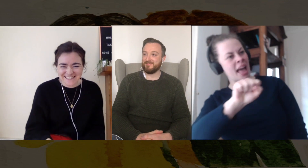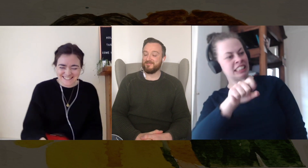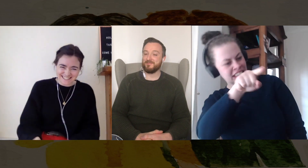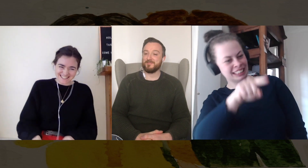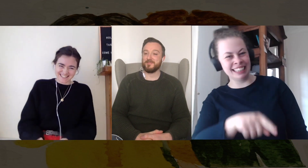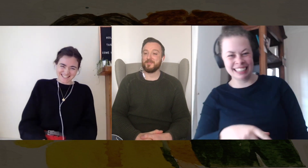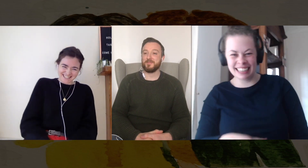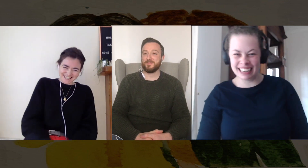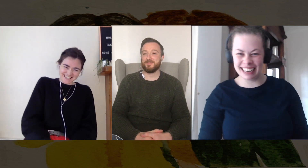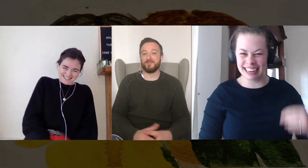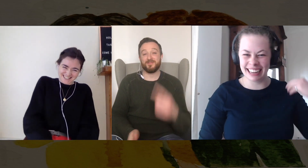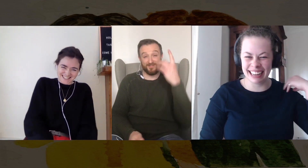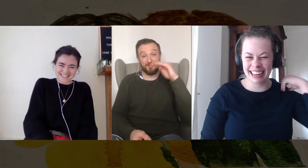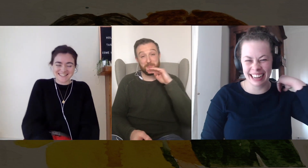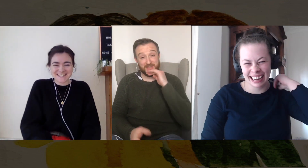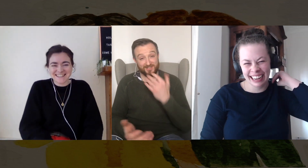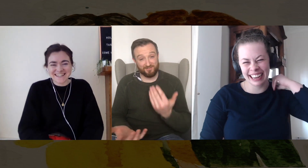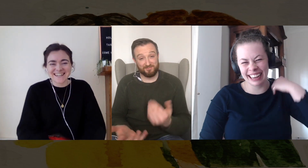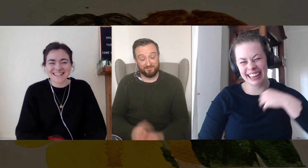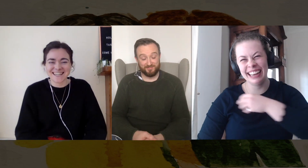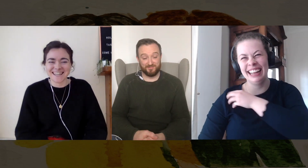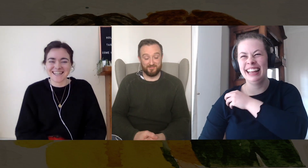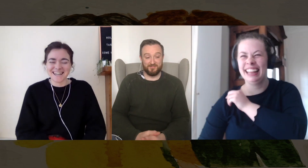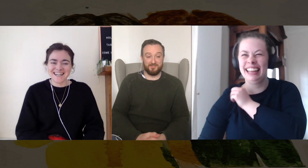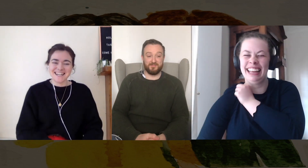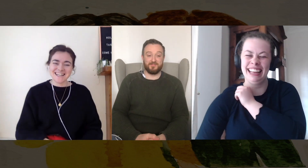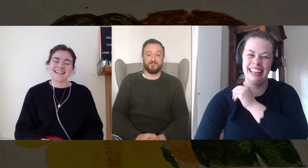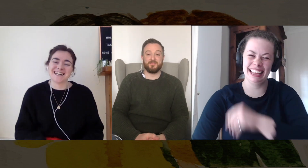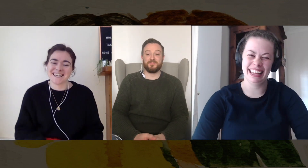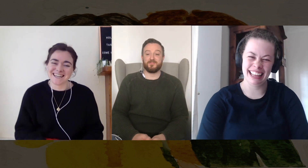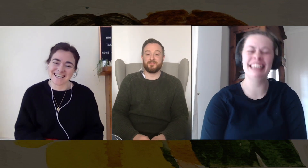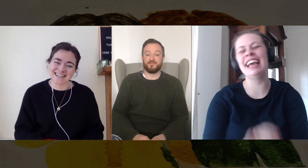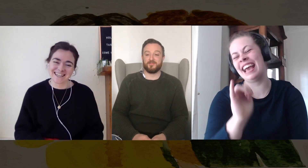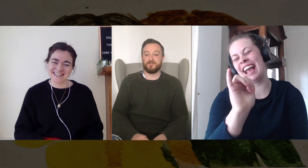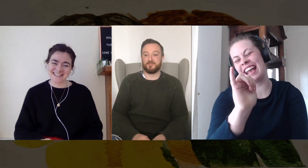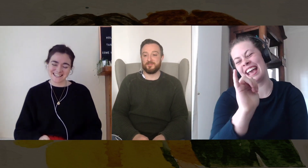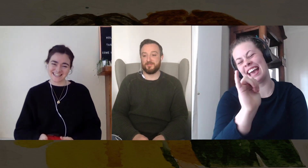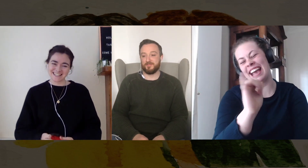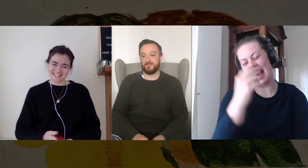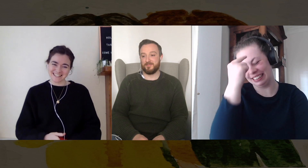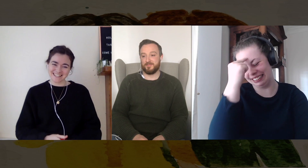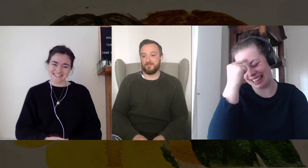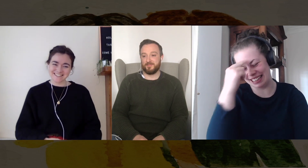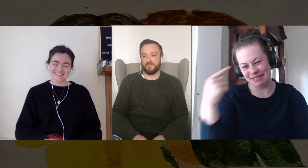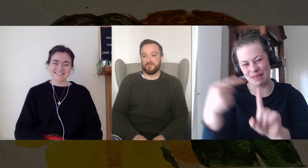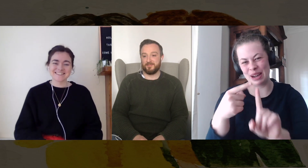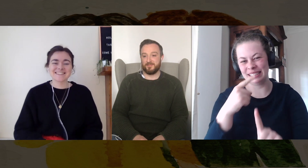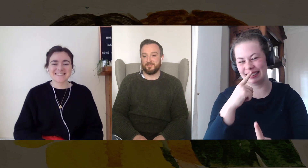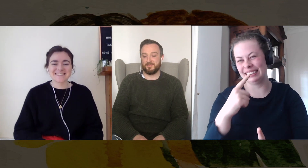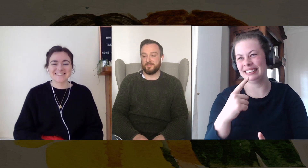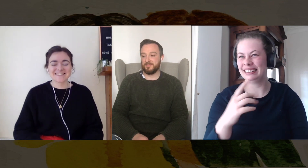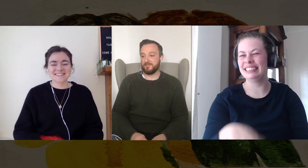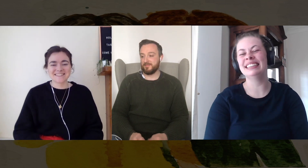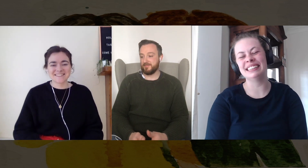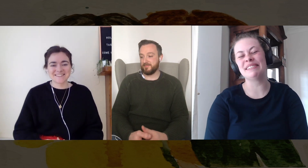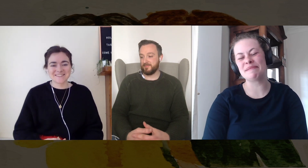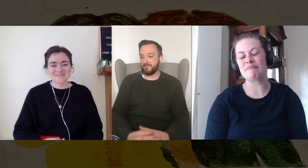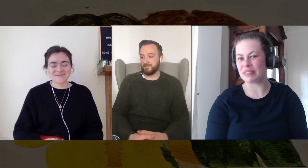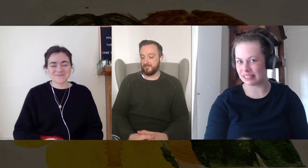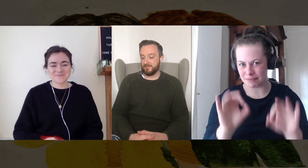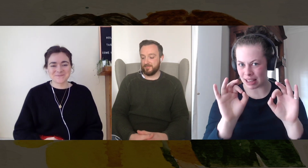Anto. Like, I love it. Like, but I also love that he looks. Blows my mind. Like, I love that he looks at people and go, "You're a mess."